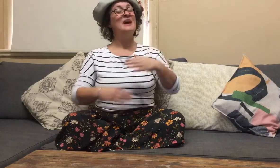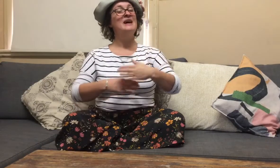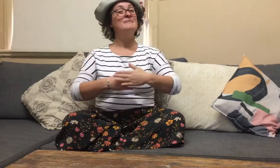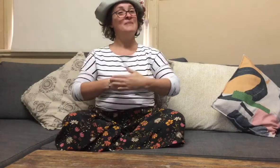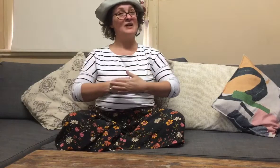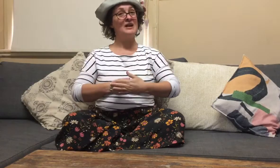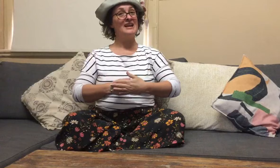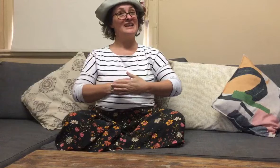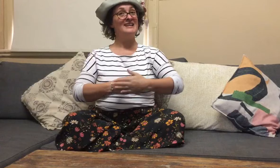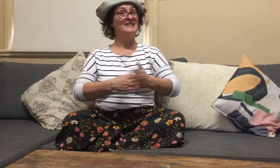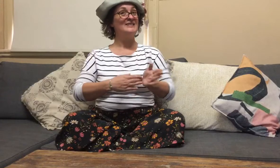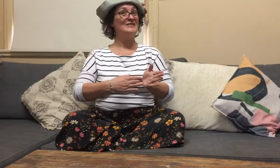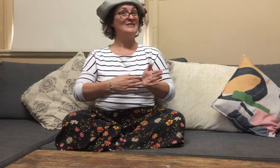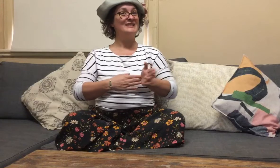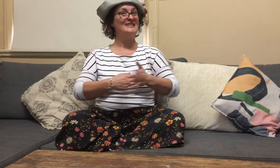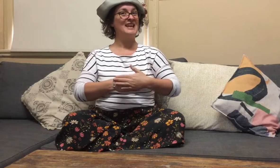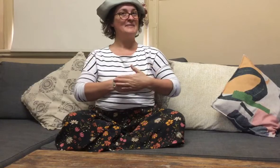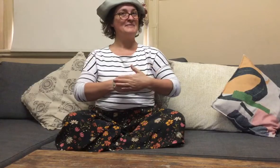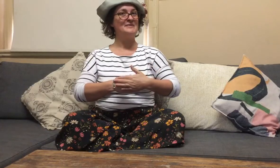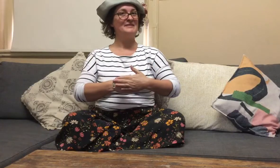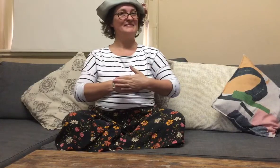by my doorstep,